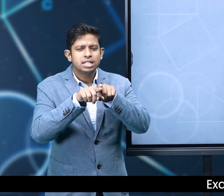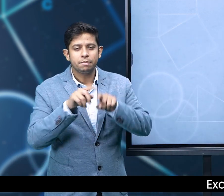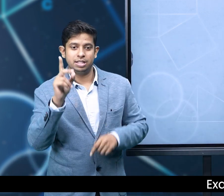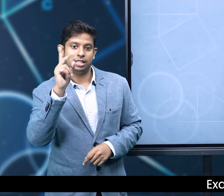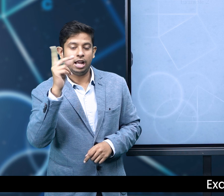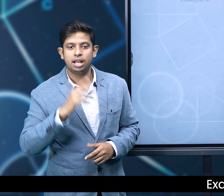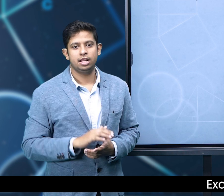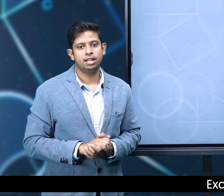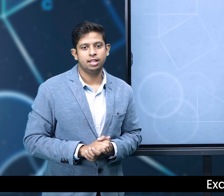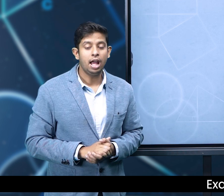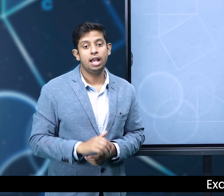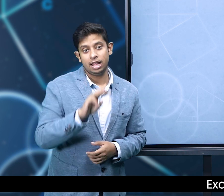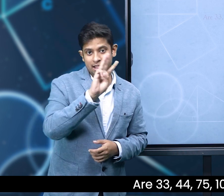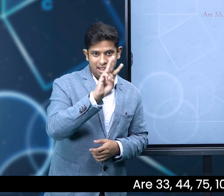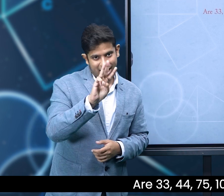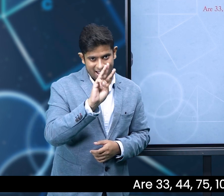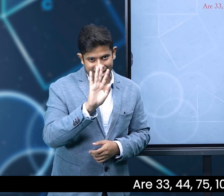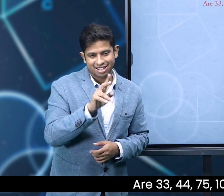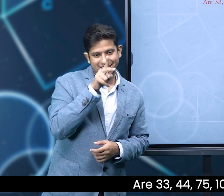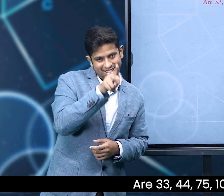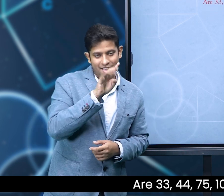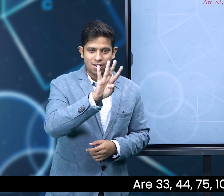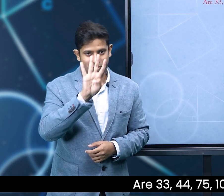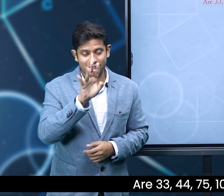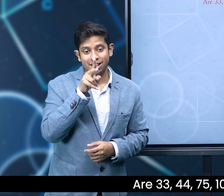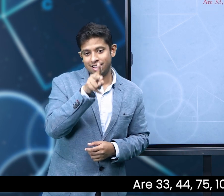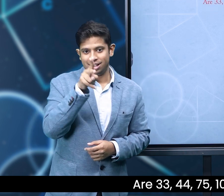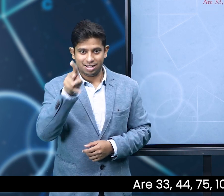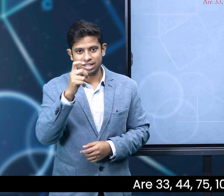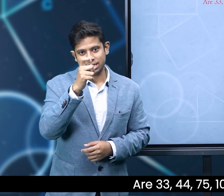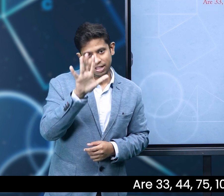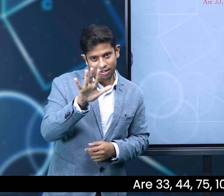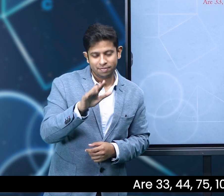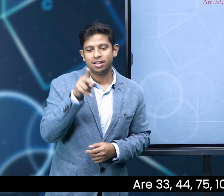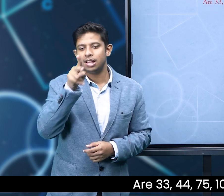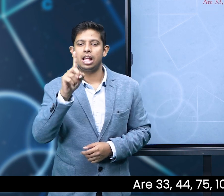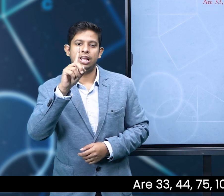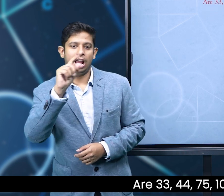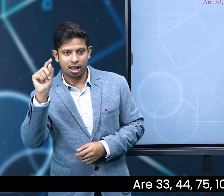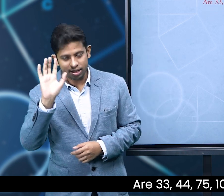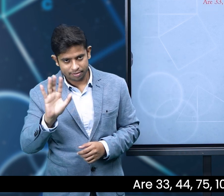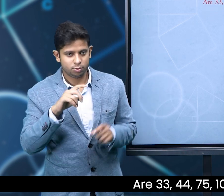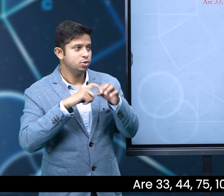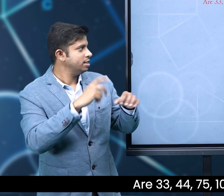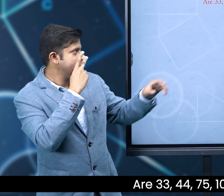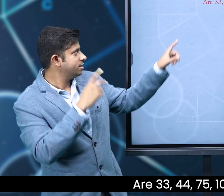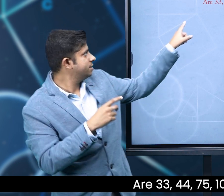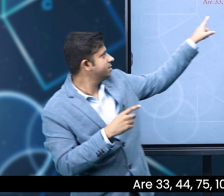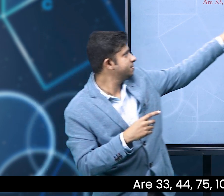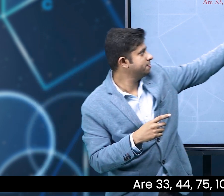Example 2. At 33, 44, 75, 100 are in proportion.